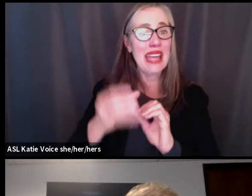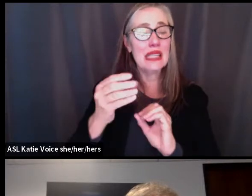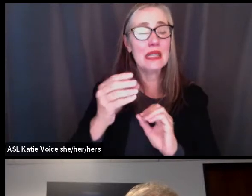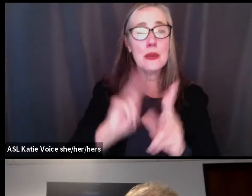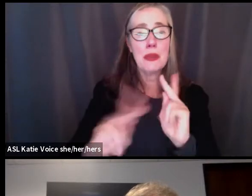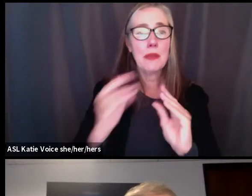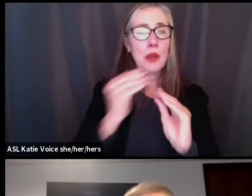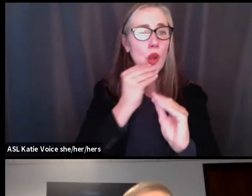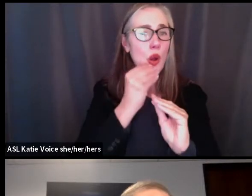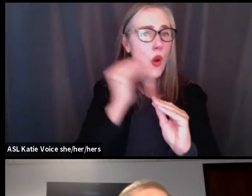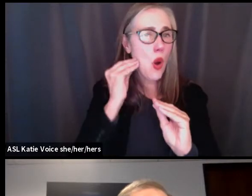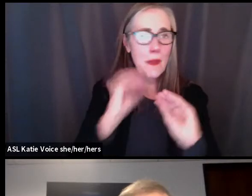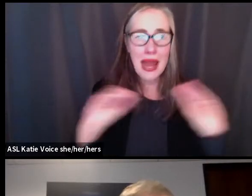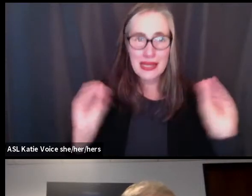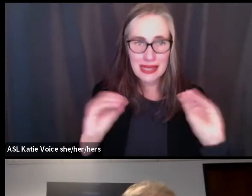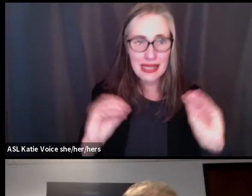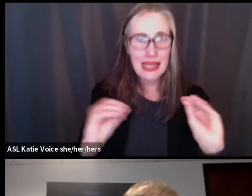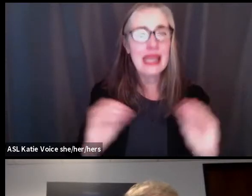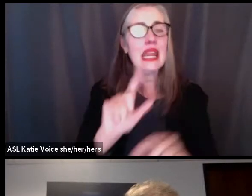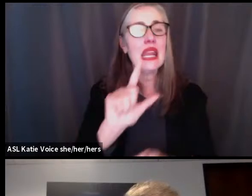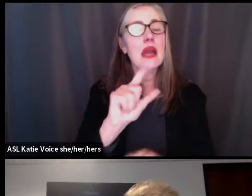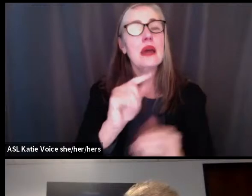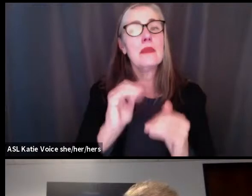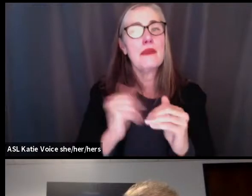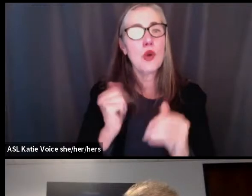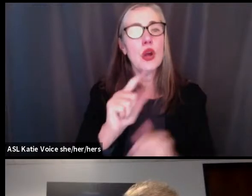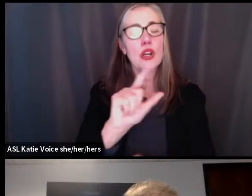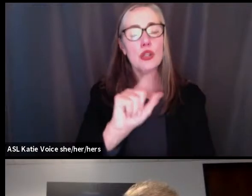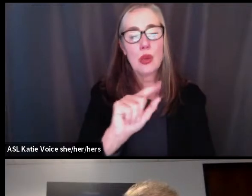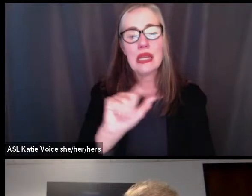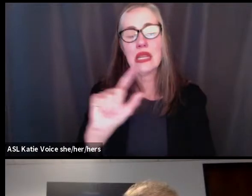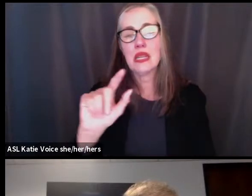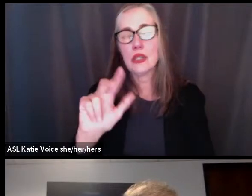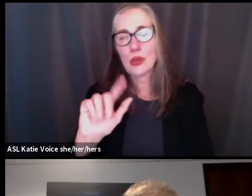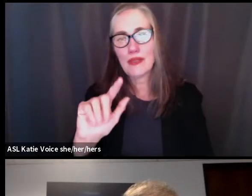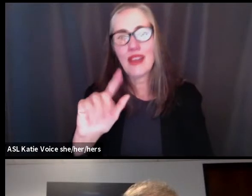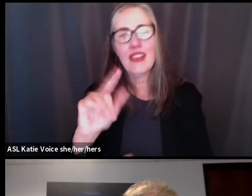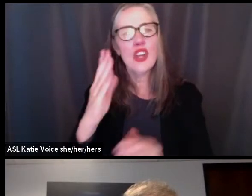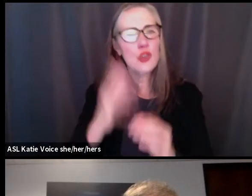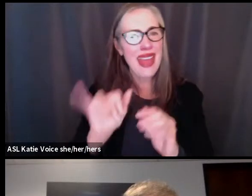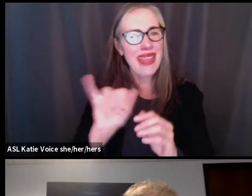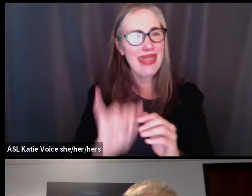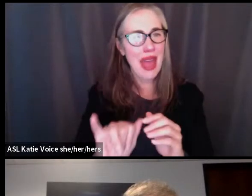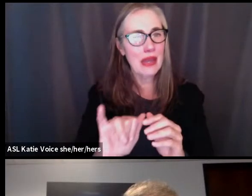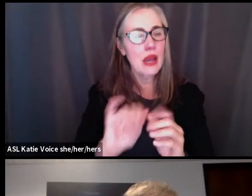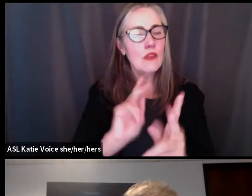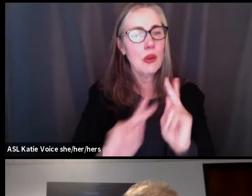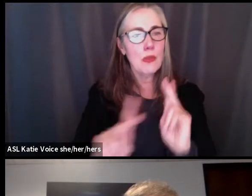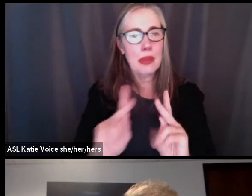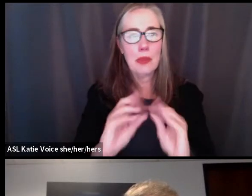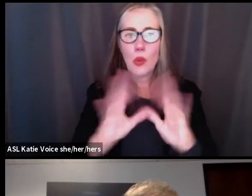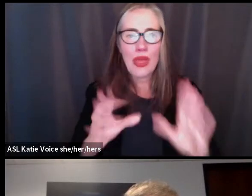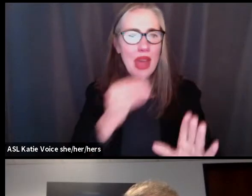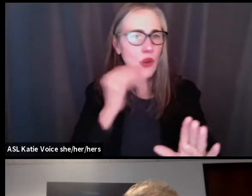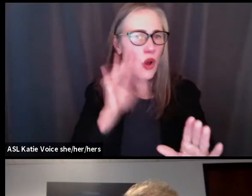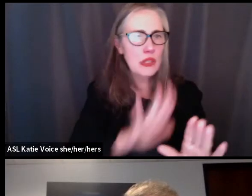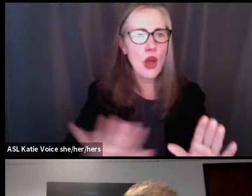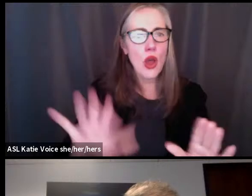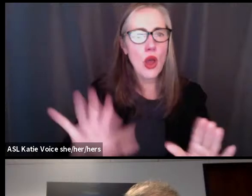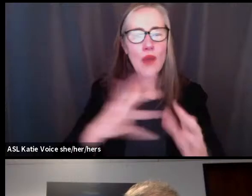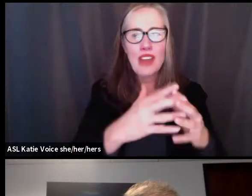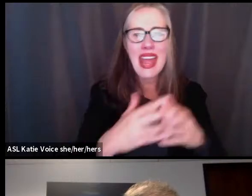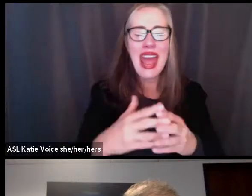the 580,000 people who are homeless across the country. And we also celebrated the